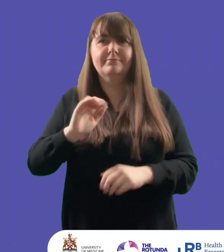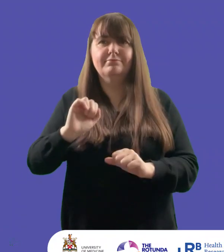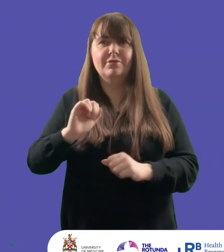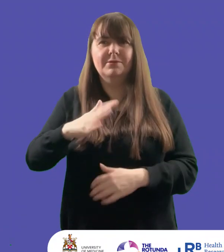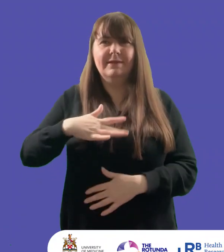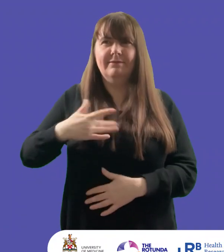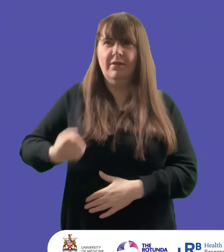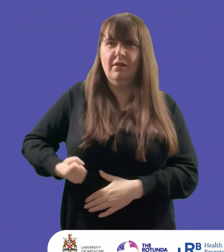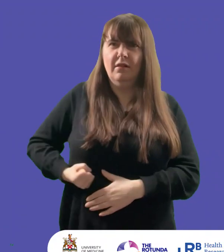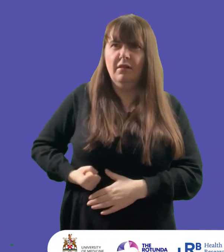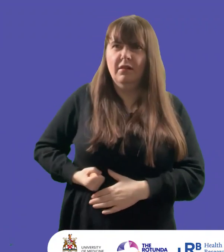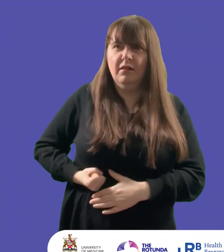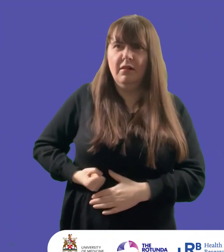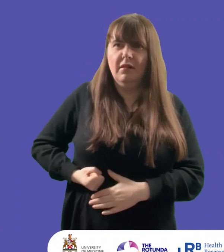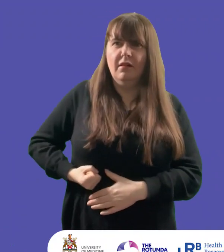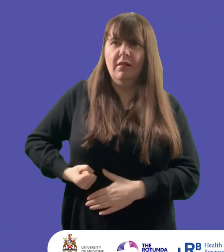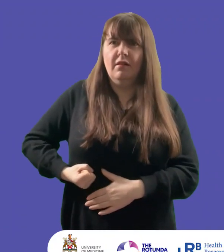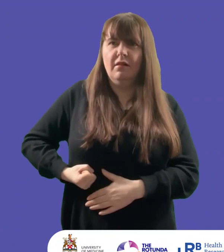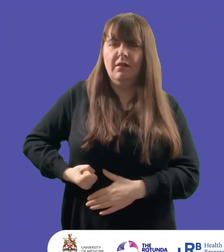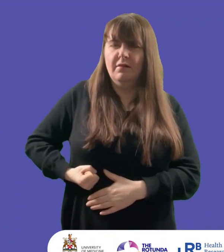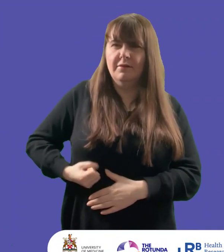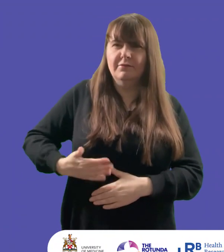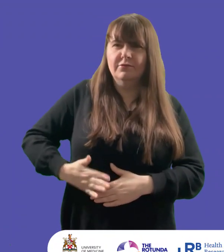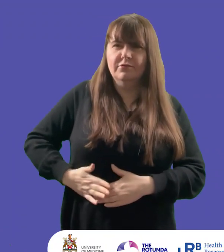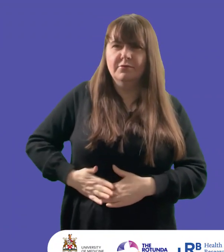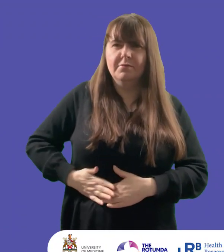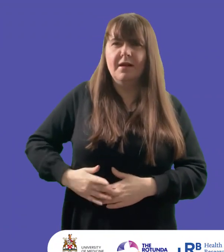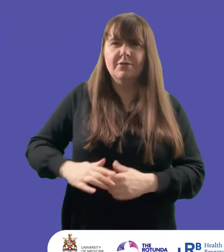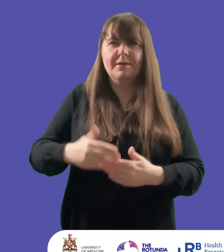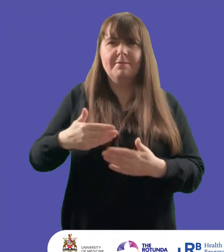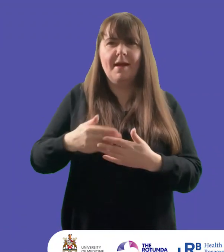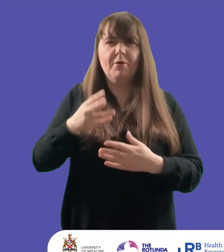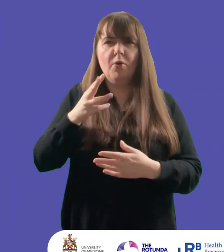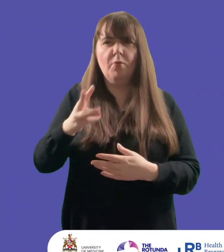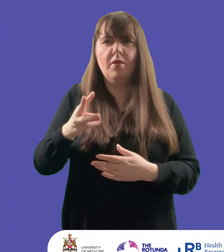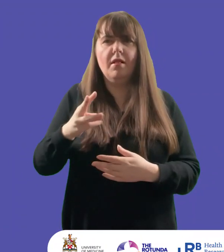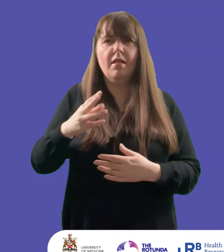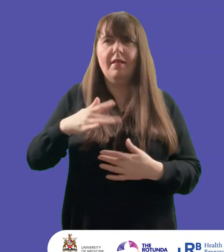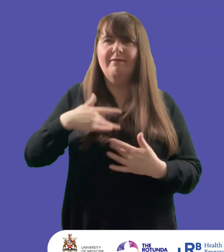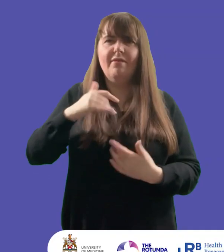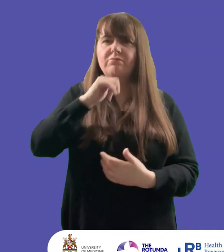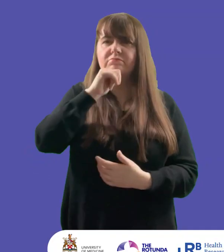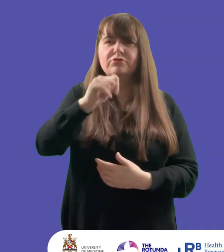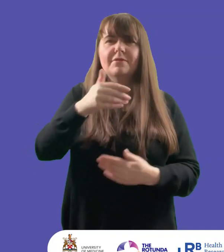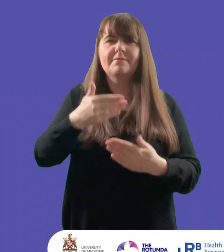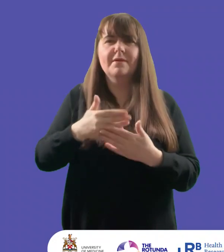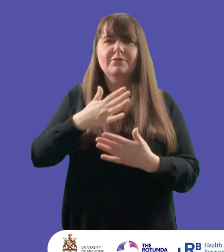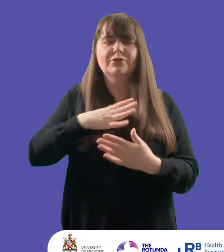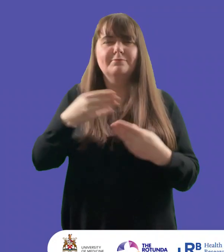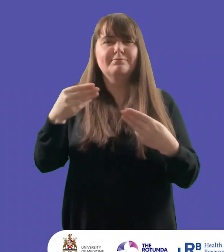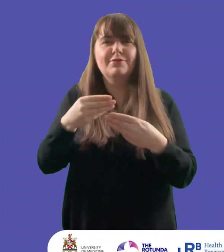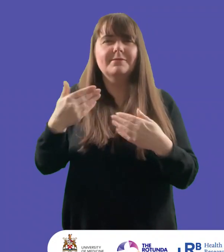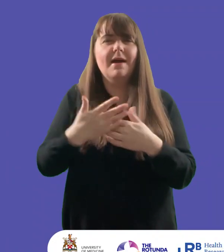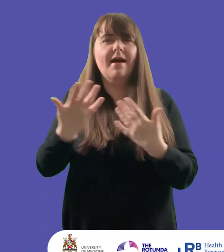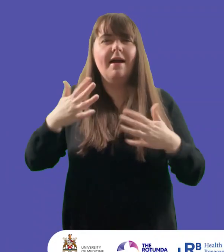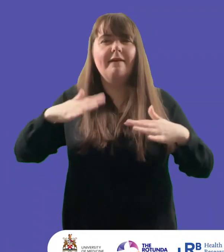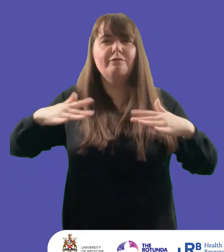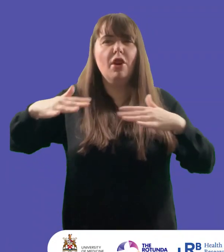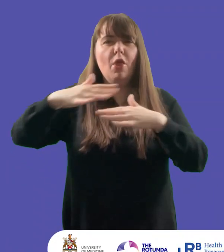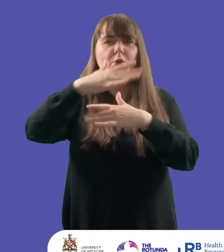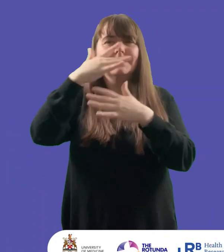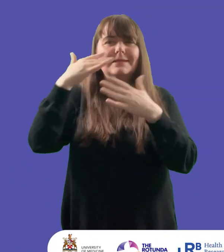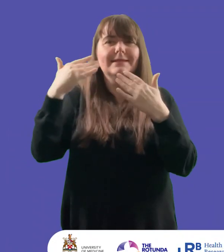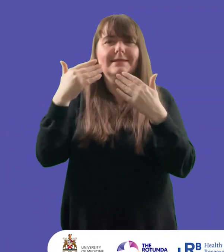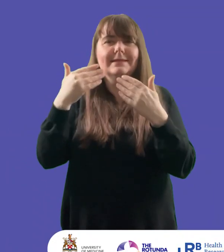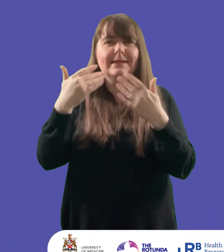you feel on your abdomen from us pressing on your tummy, your baby will not feel that. Your baby's well protected, floating